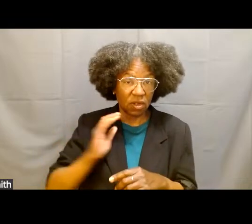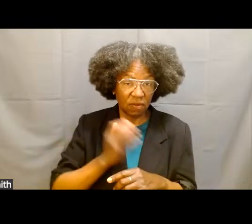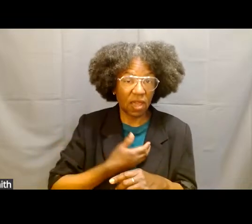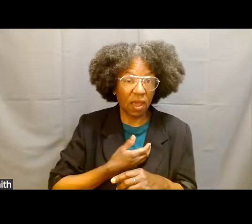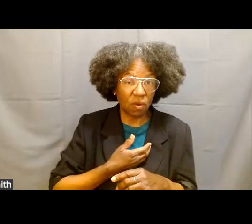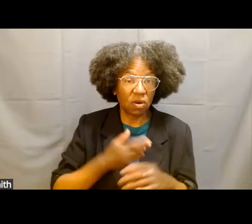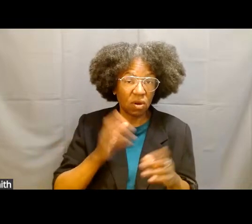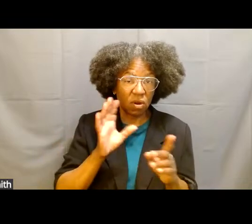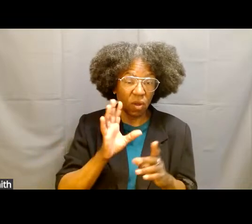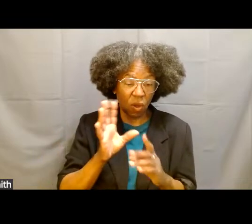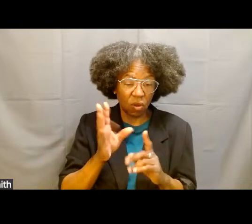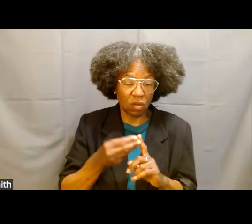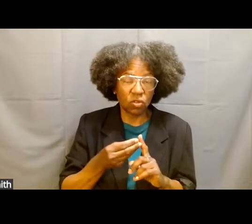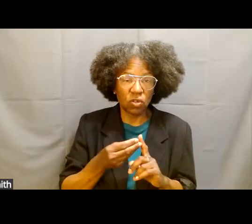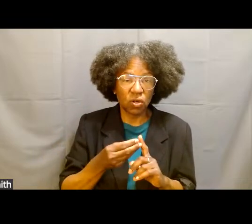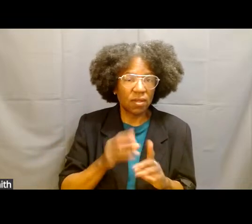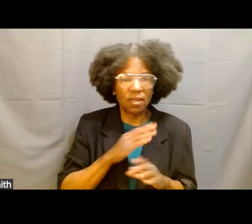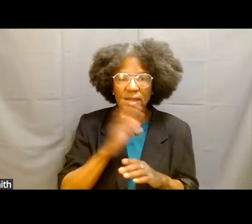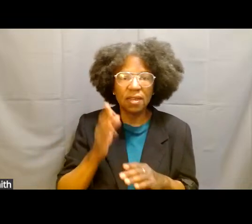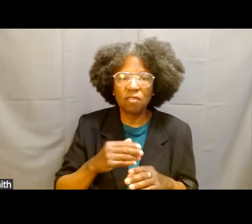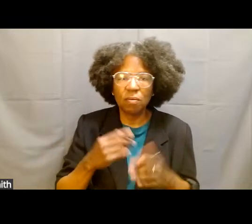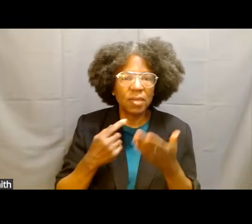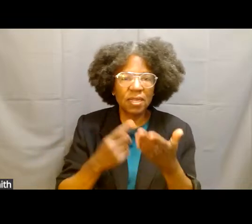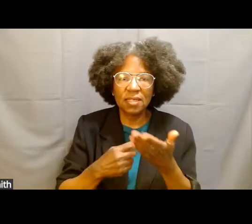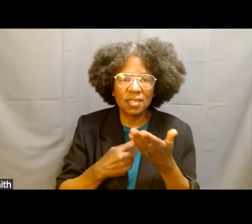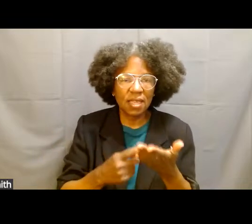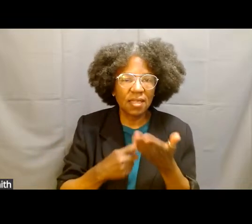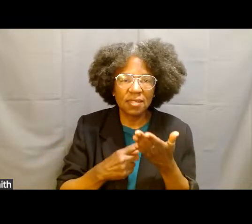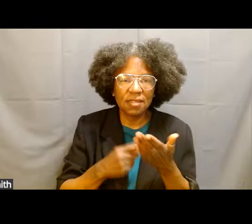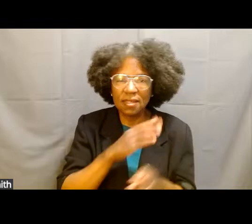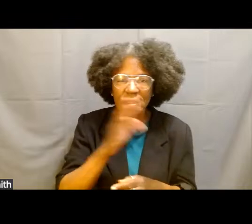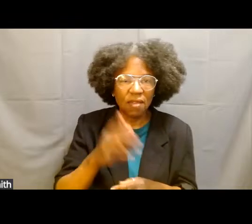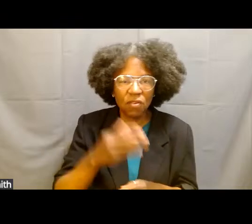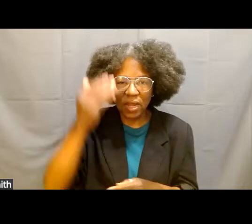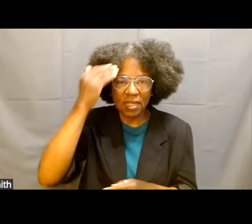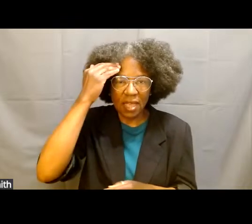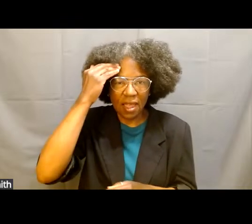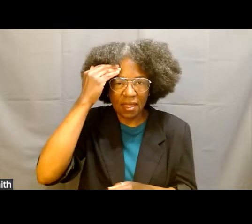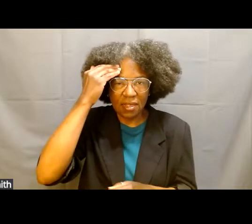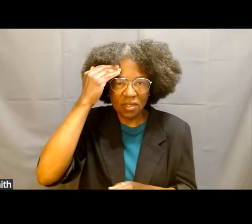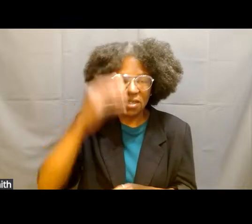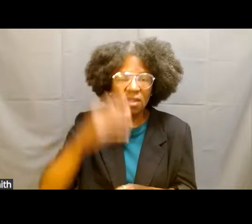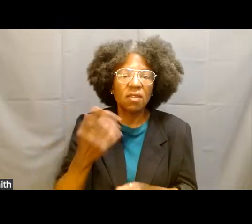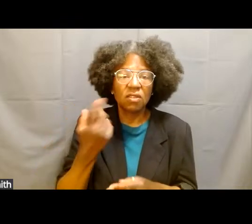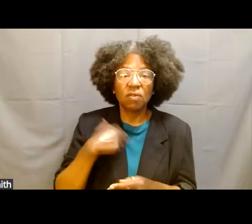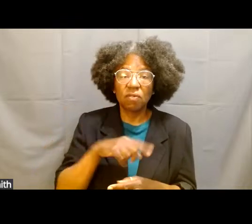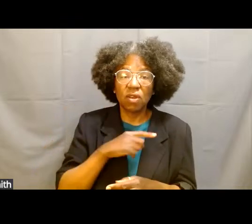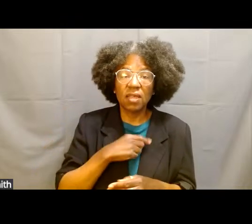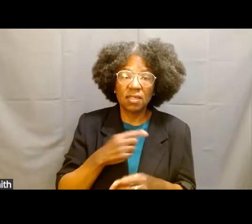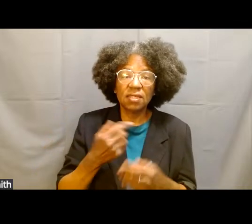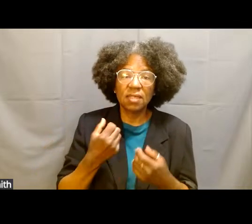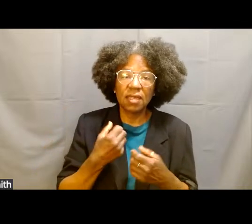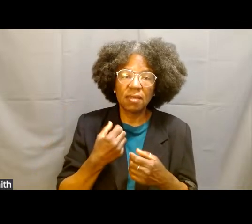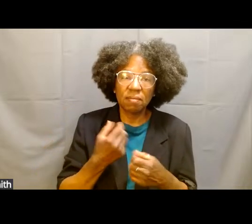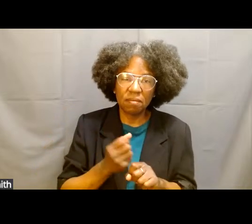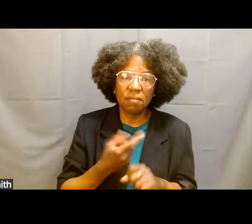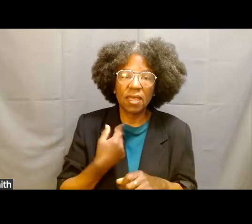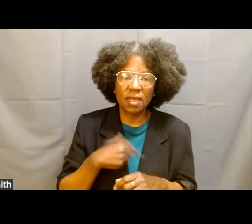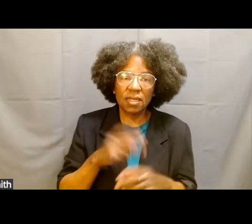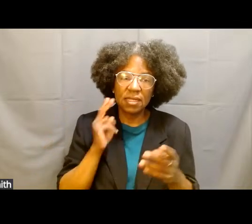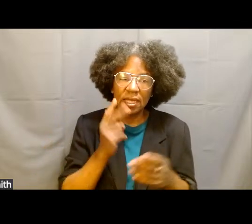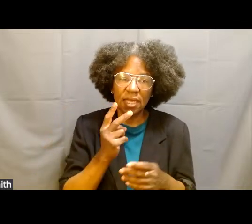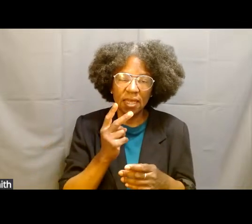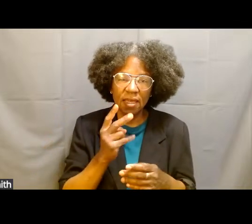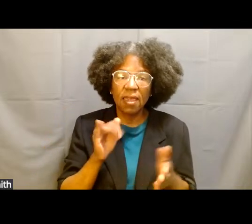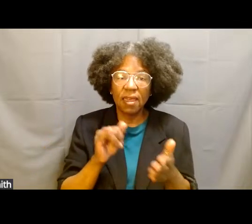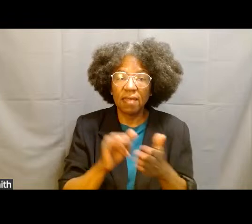discussed and had never been acknowledged. So for us, it made us feel seen. And that is what it does